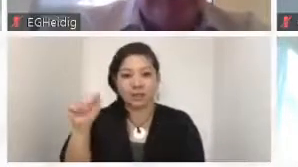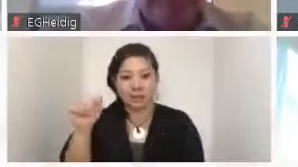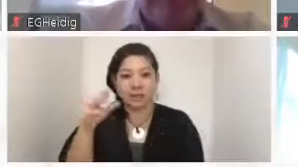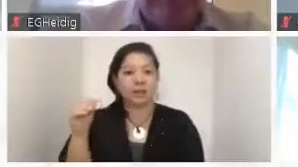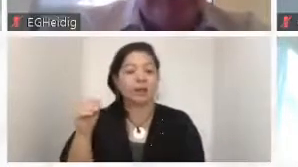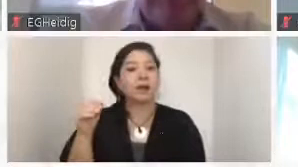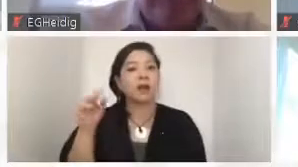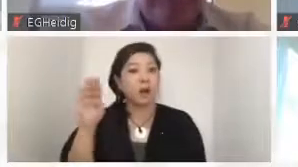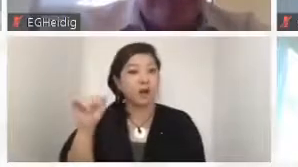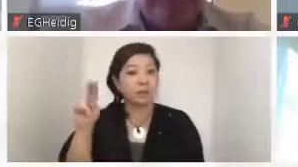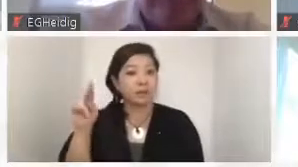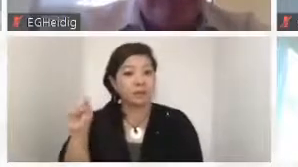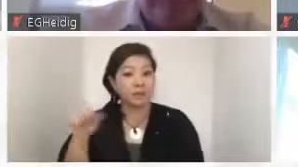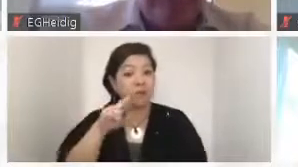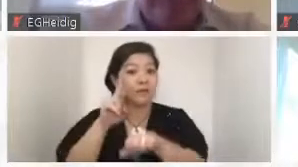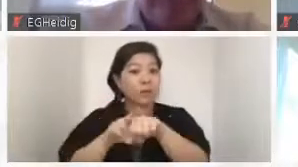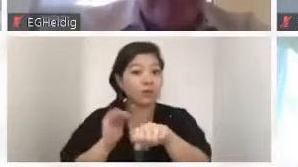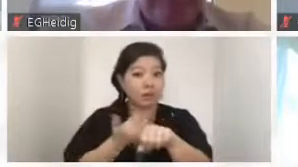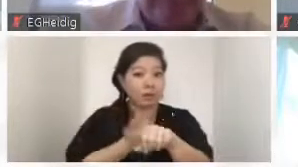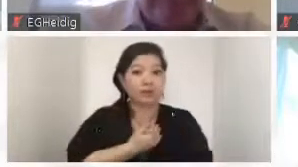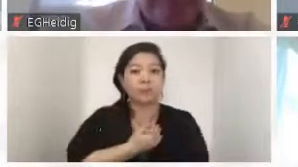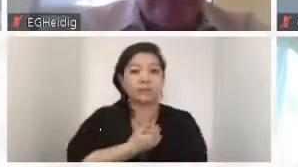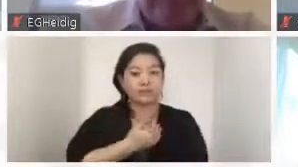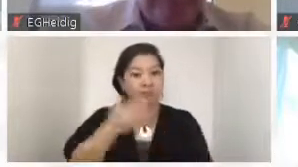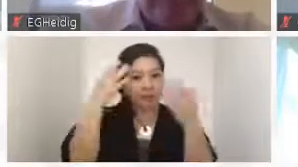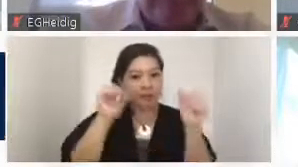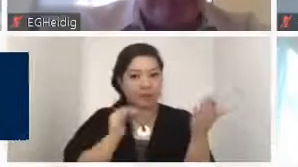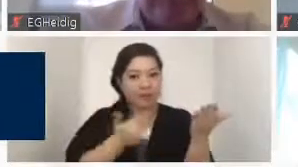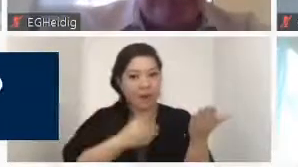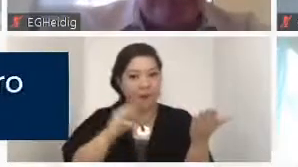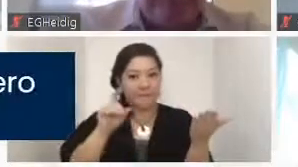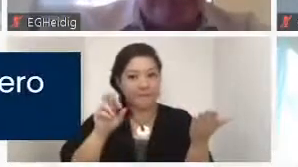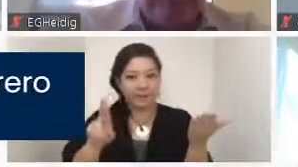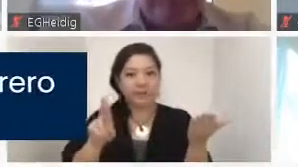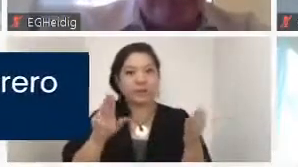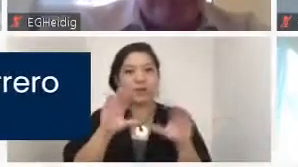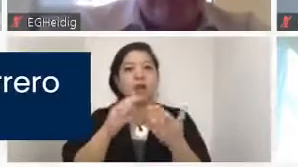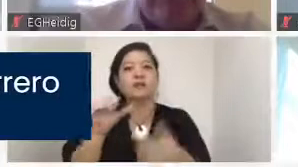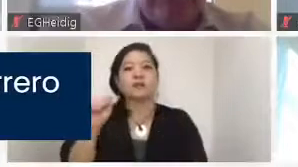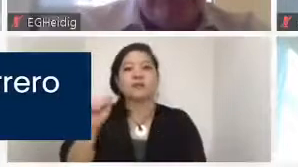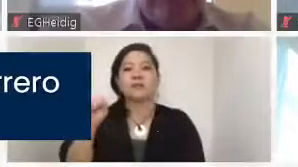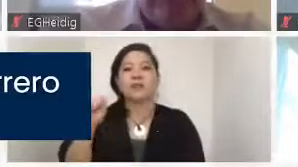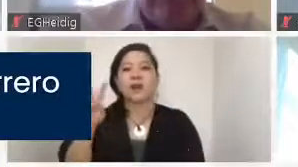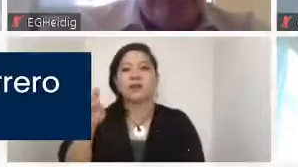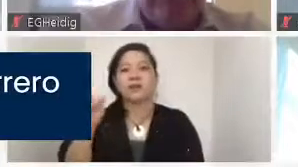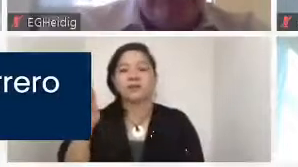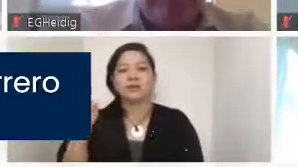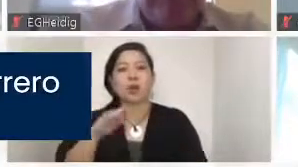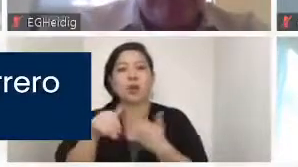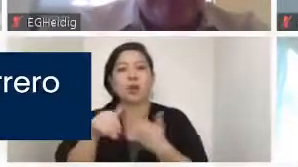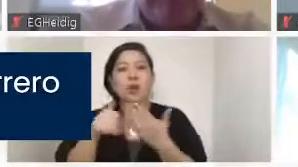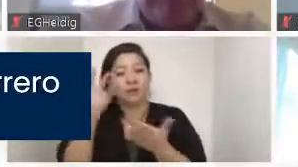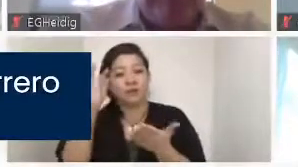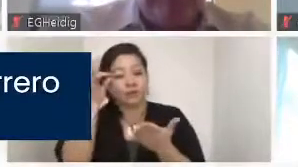Munya-Barnes, and of course, our President of our Mayor's Council, Mayor Savares, and all the federal partners